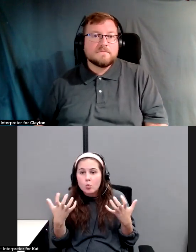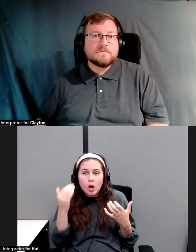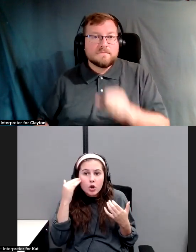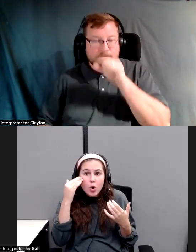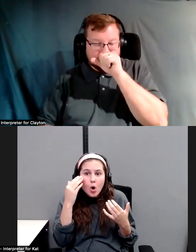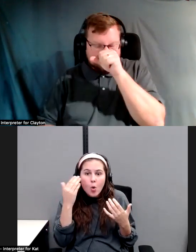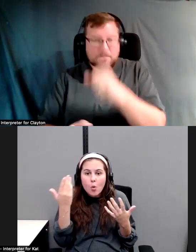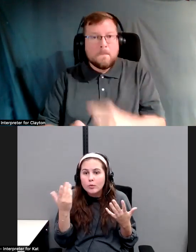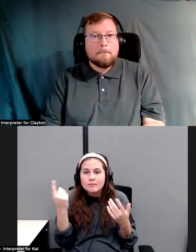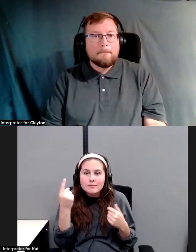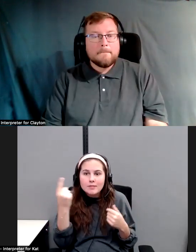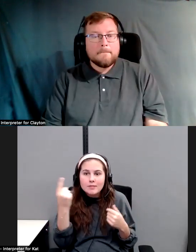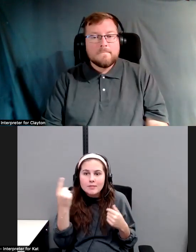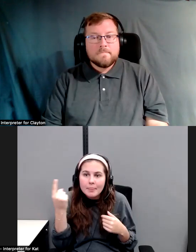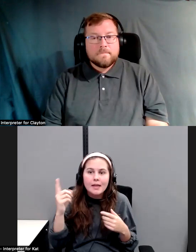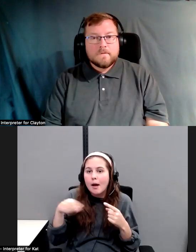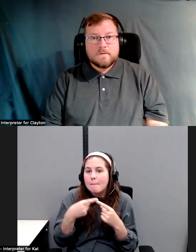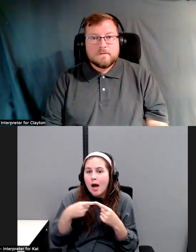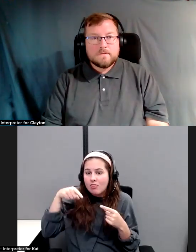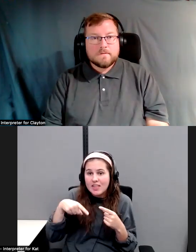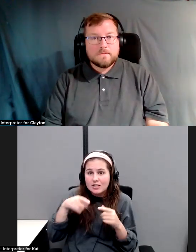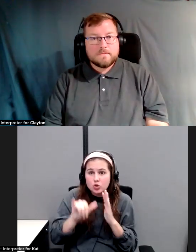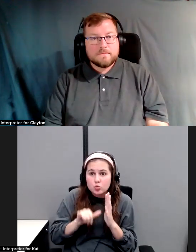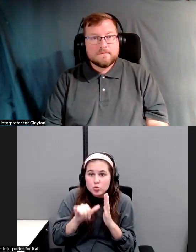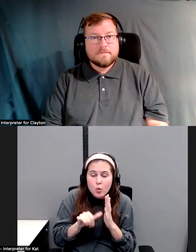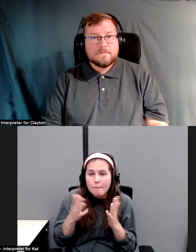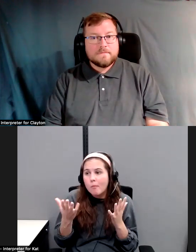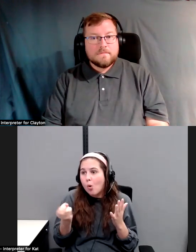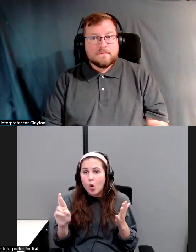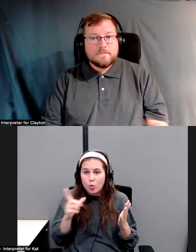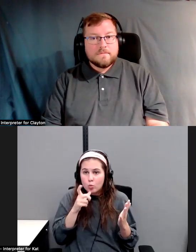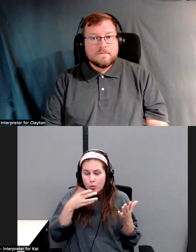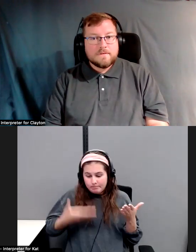Chat podcast or who I am.